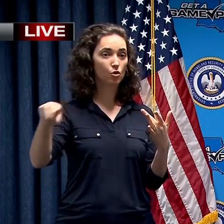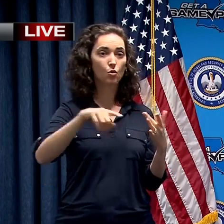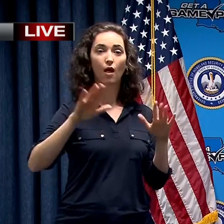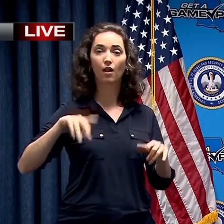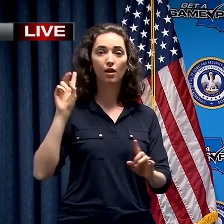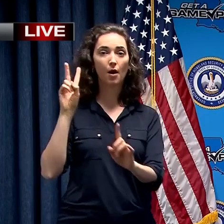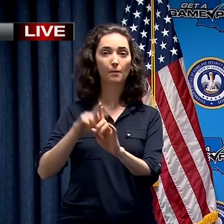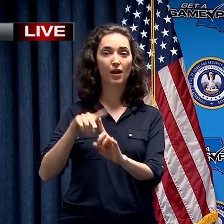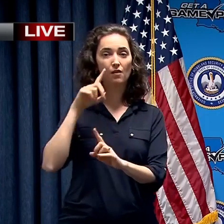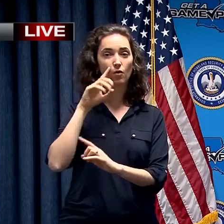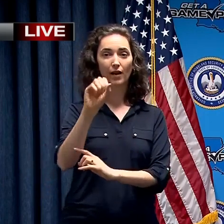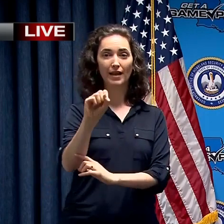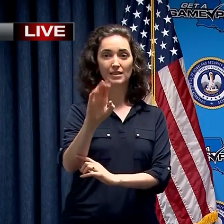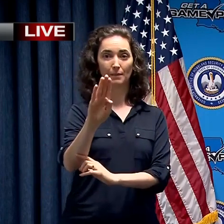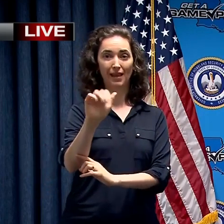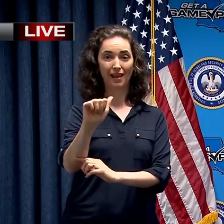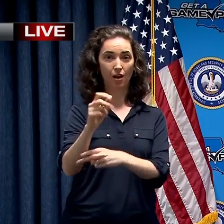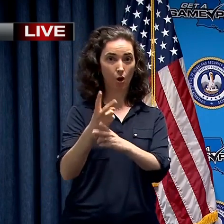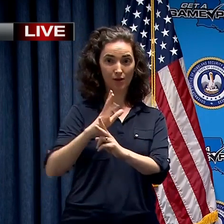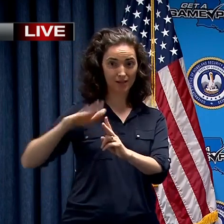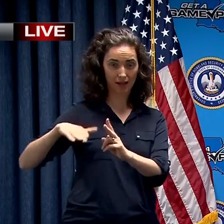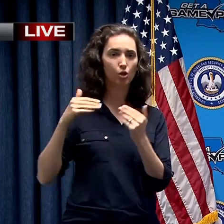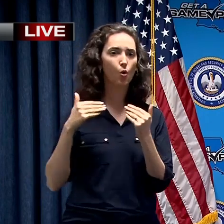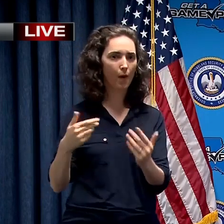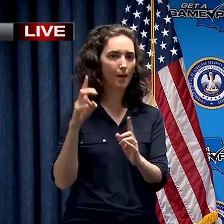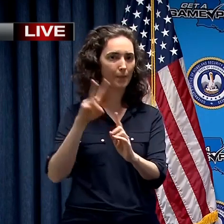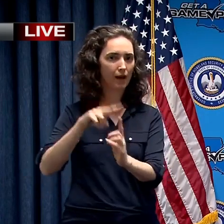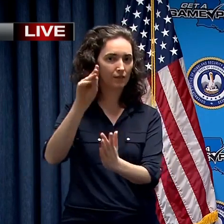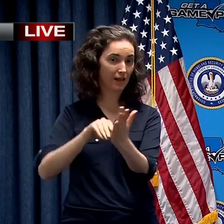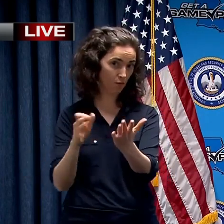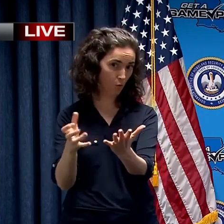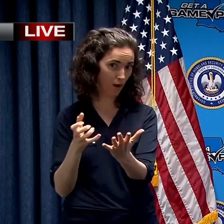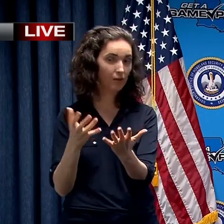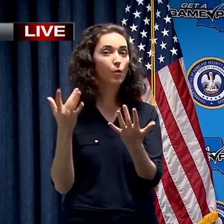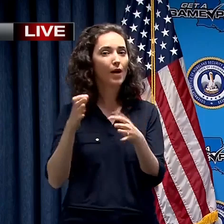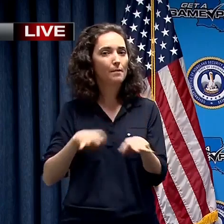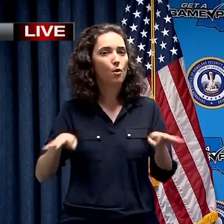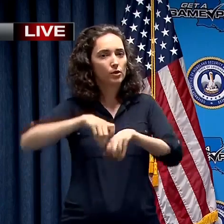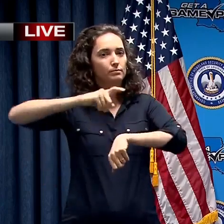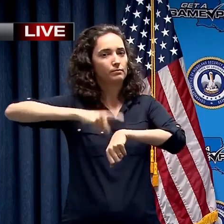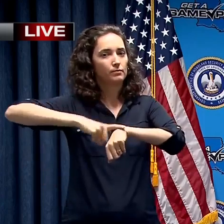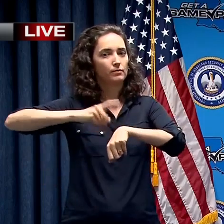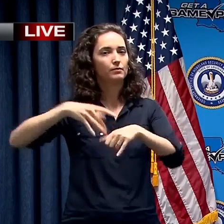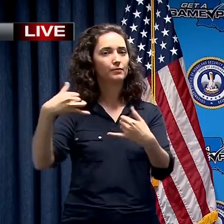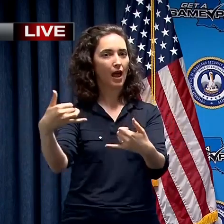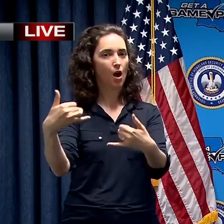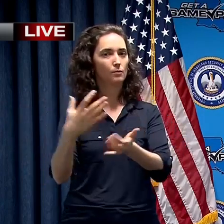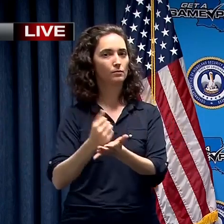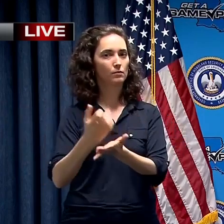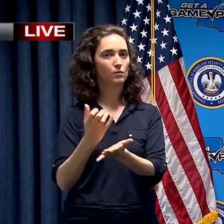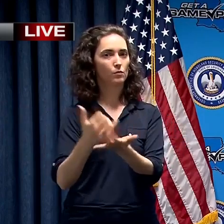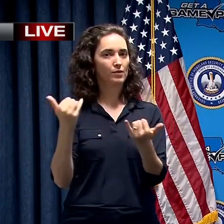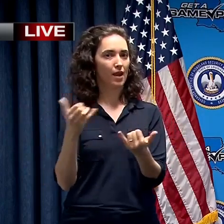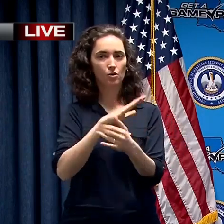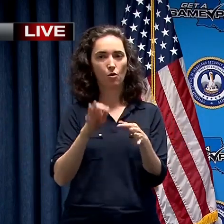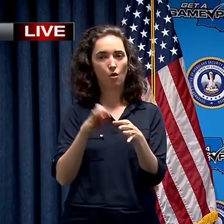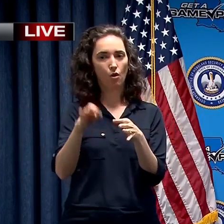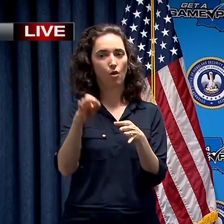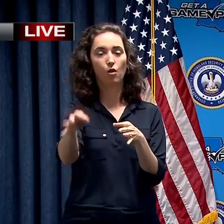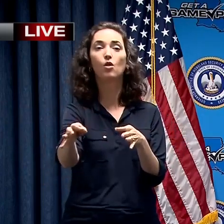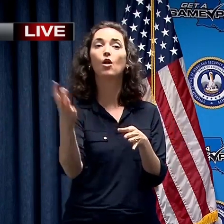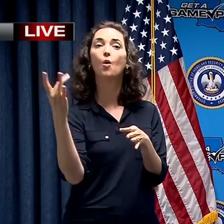apply for SBA loans if you're interested in doing so. Time really is of the essence because there's a finite